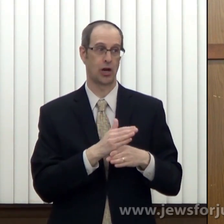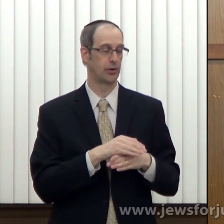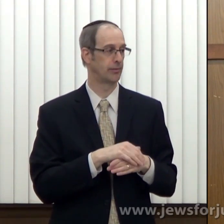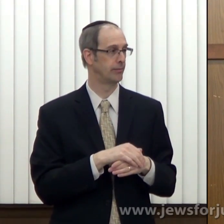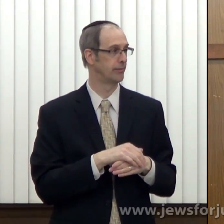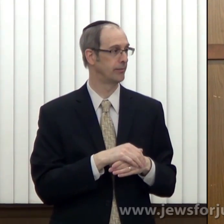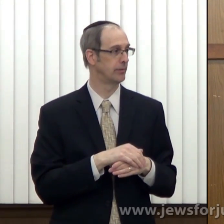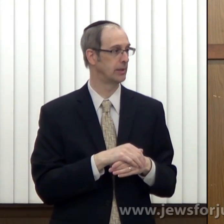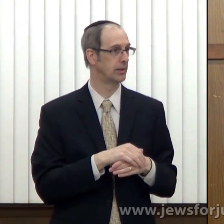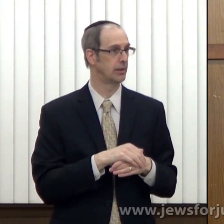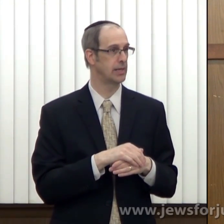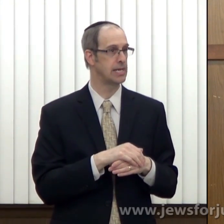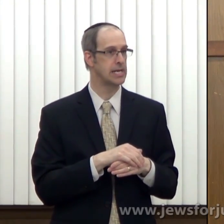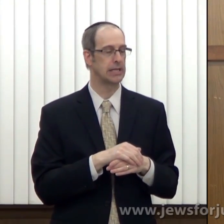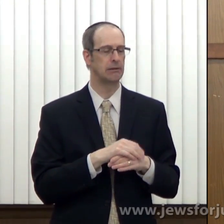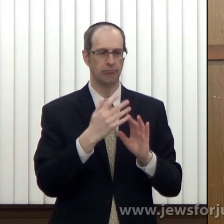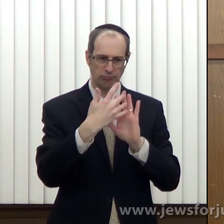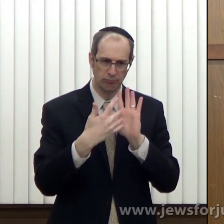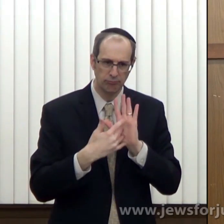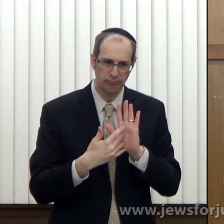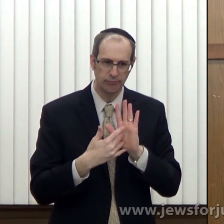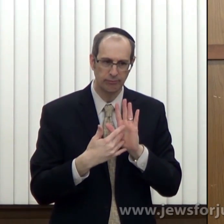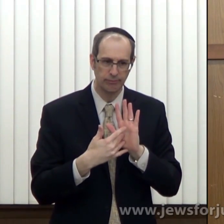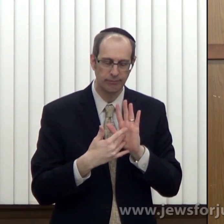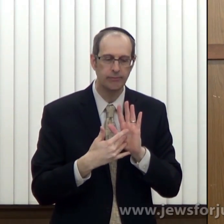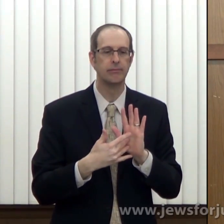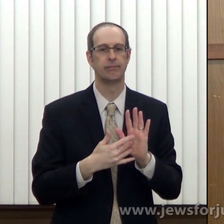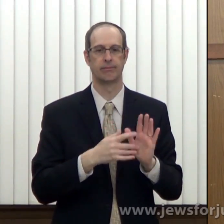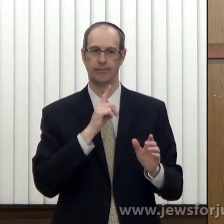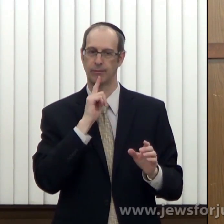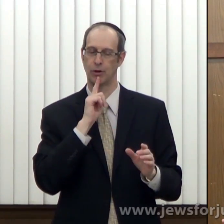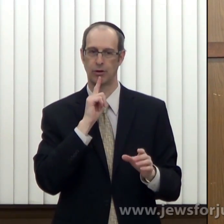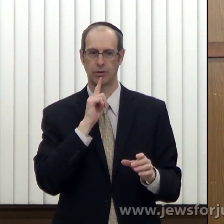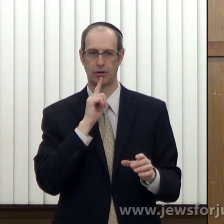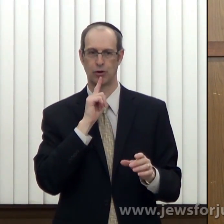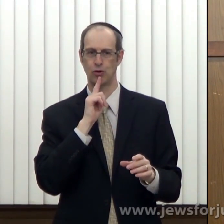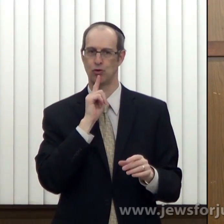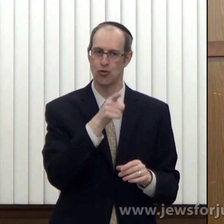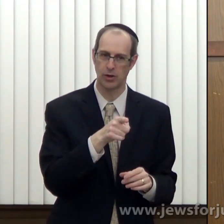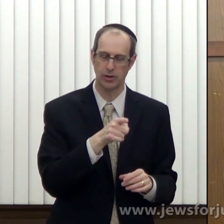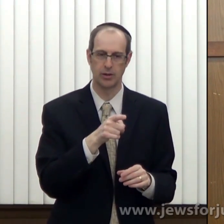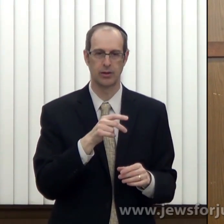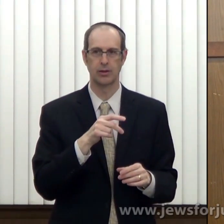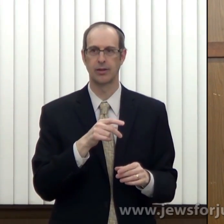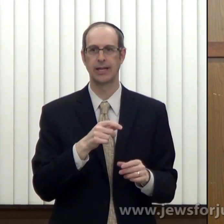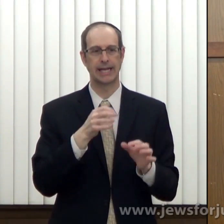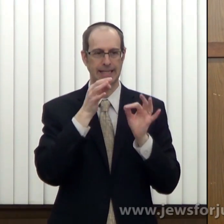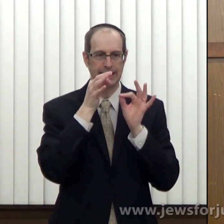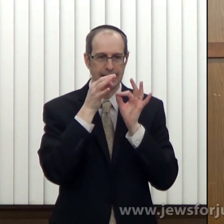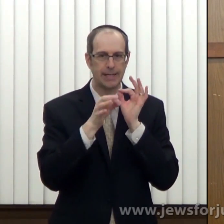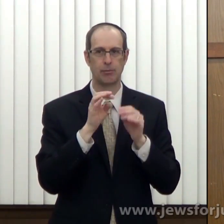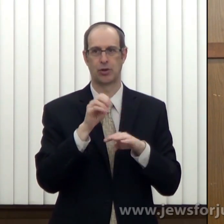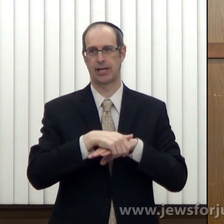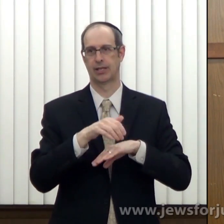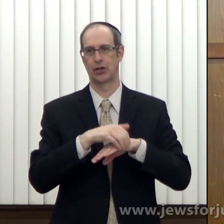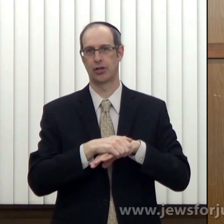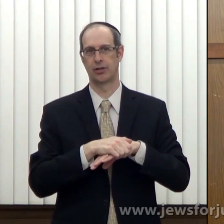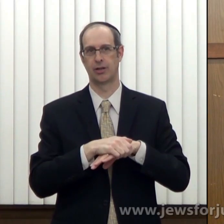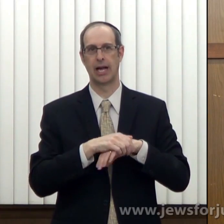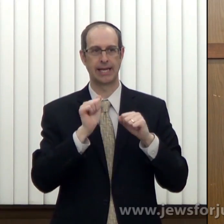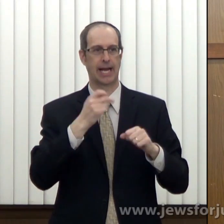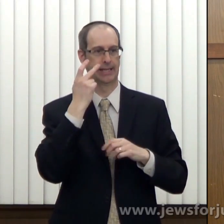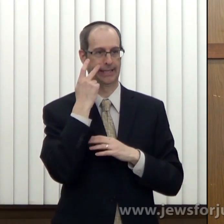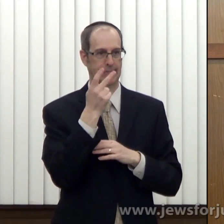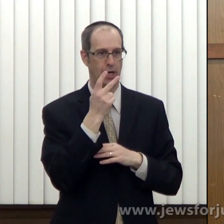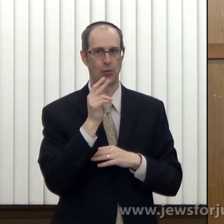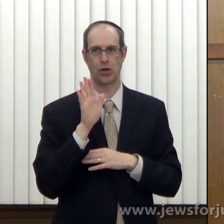is empirically verifiable, which basically means, in simple English, you can see